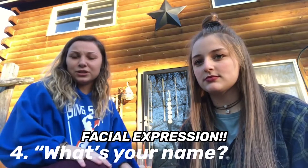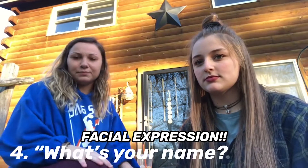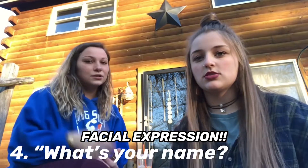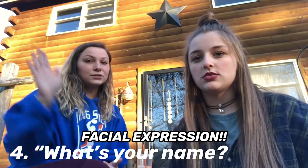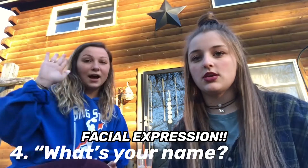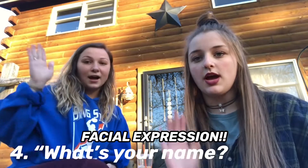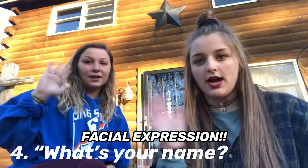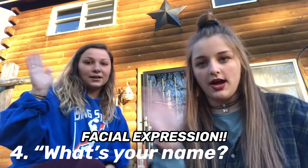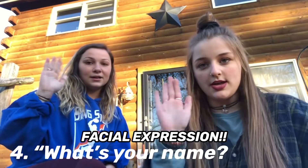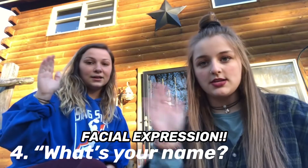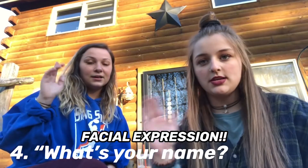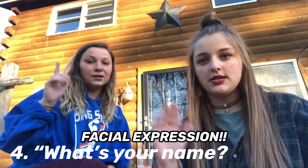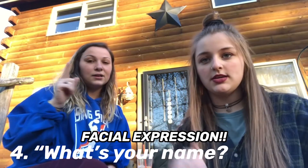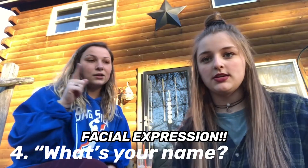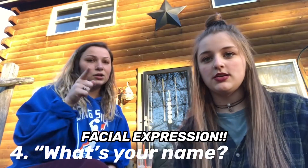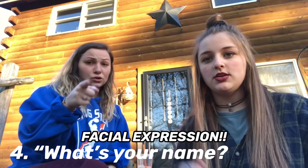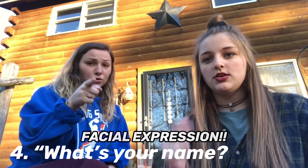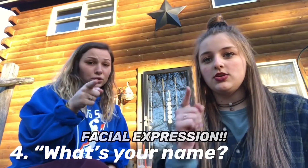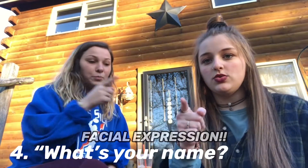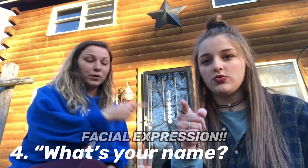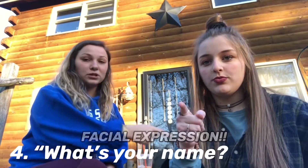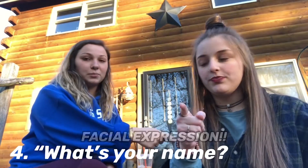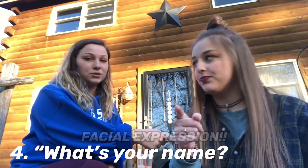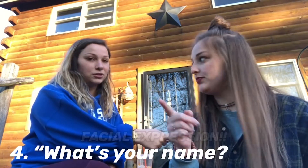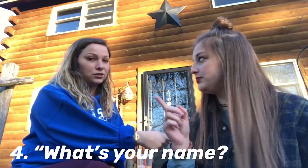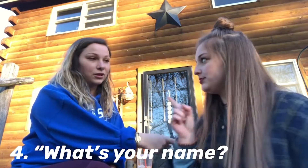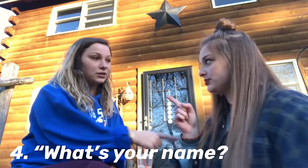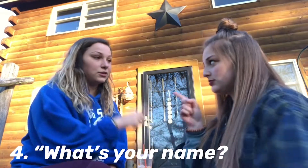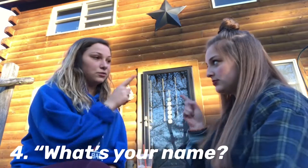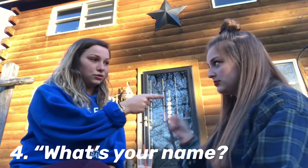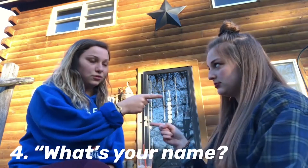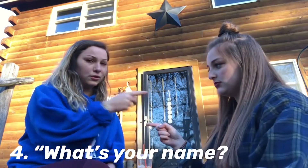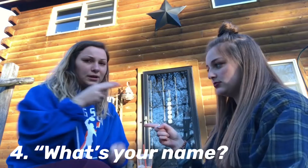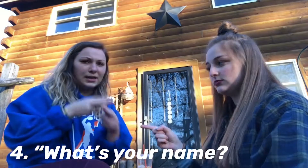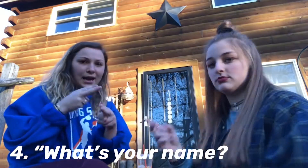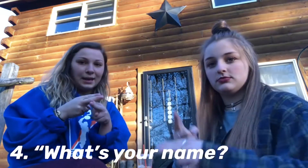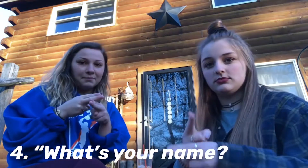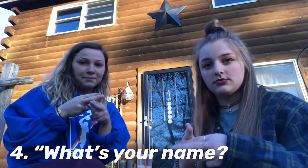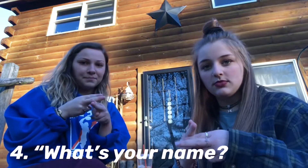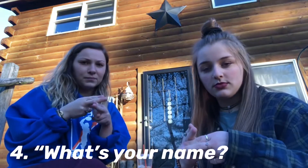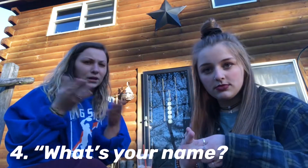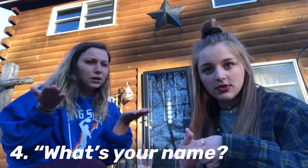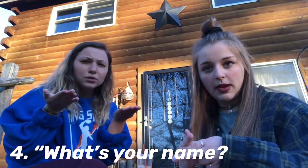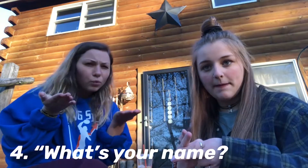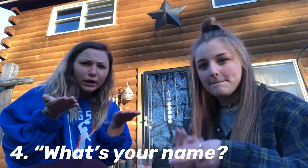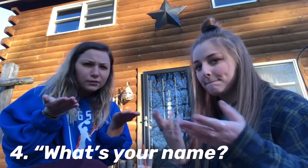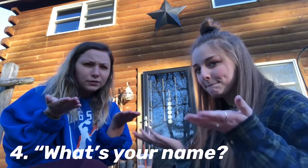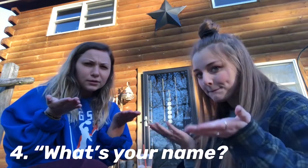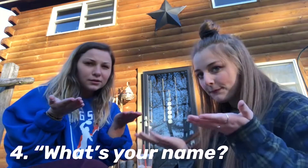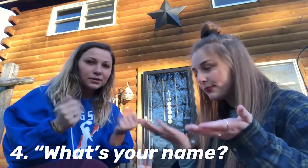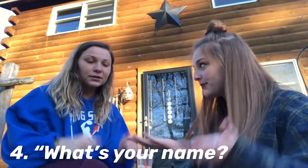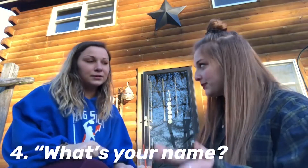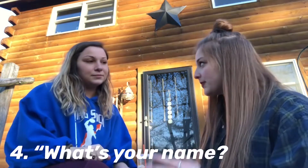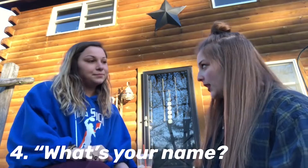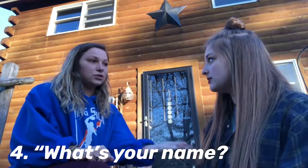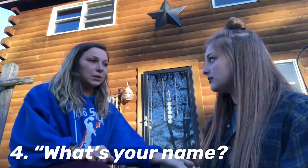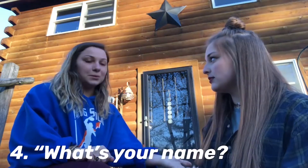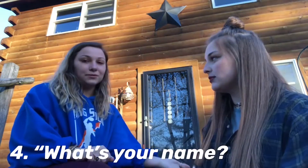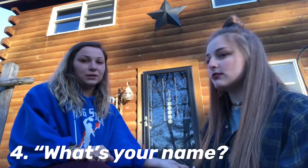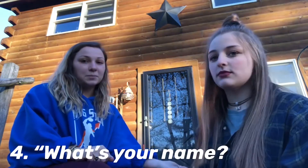So it's hi. Hi. You point to the person you're talking to, your name, what? Zoe would